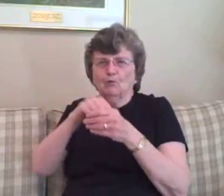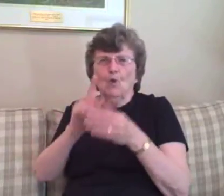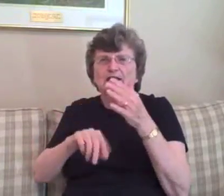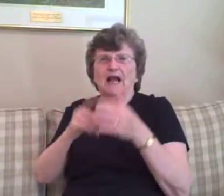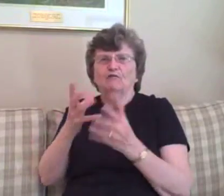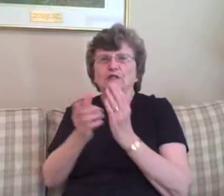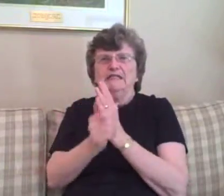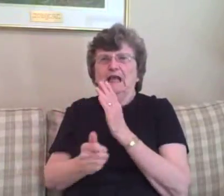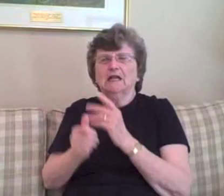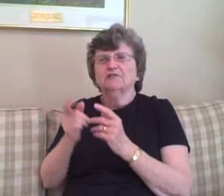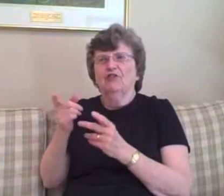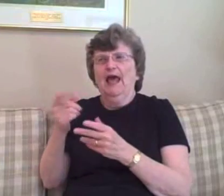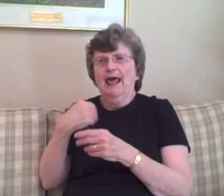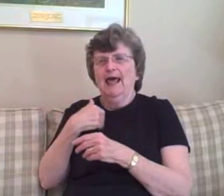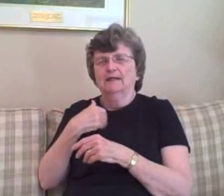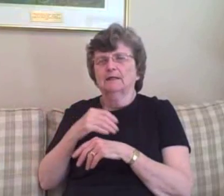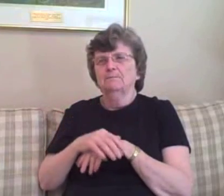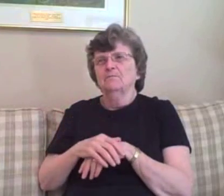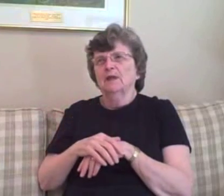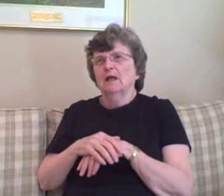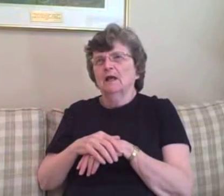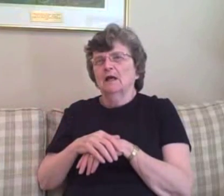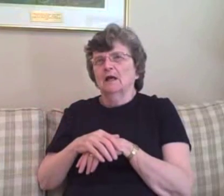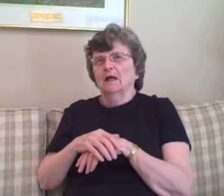ministry using whatever skill sets they had.